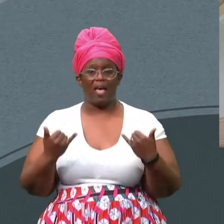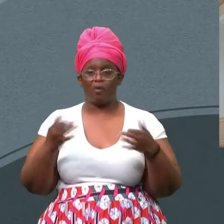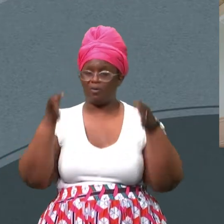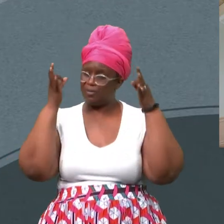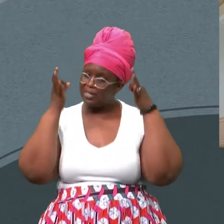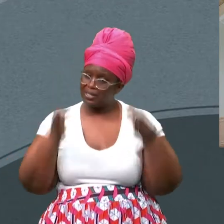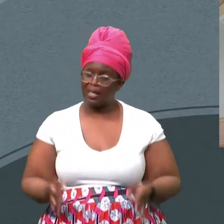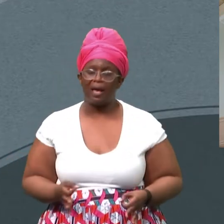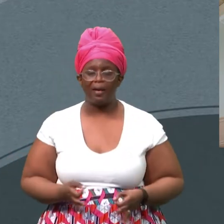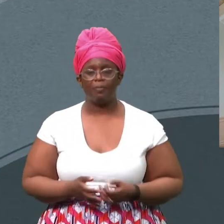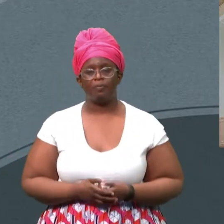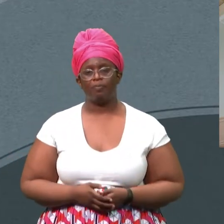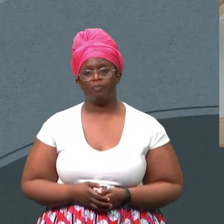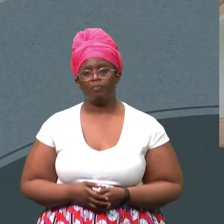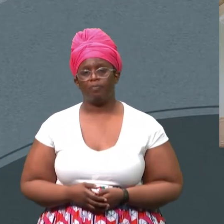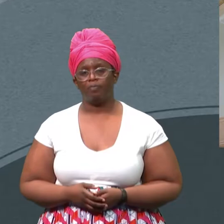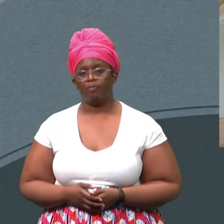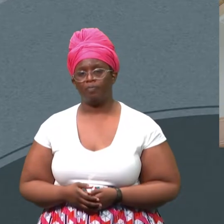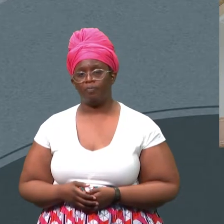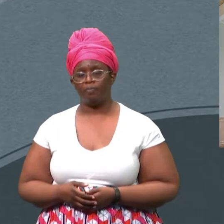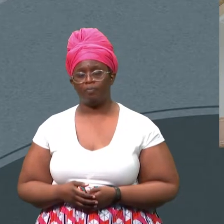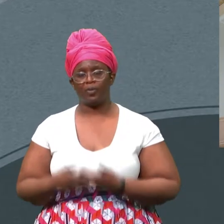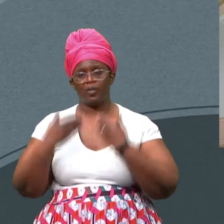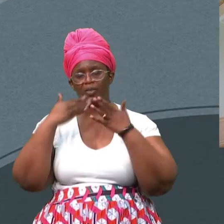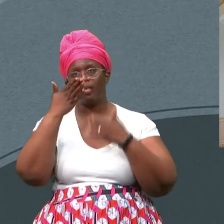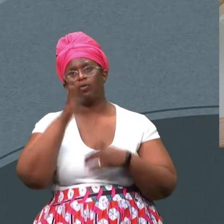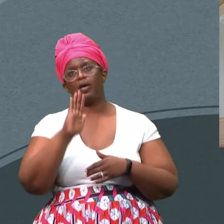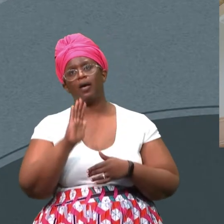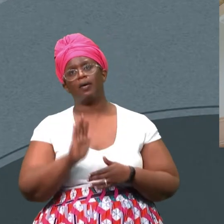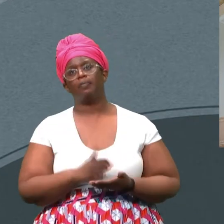up. Lift that up. We thank you, God.